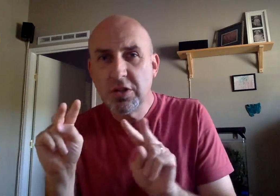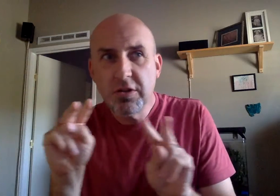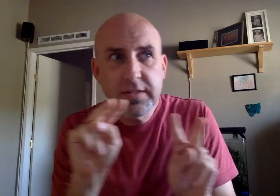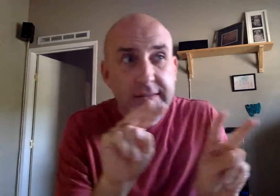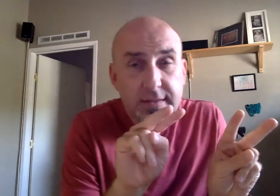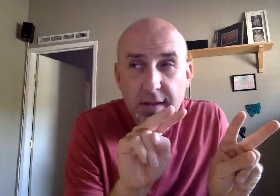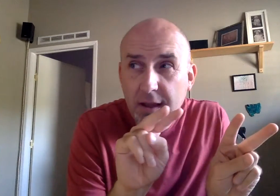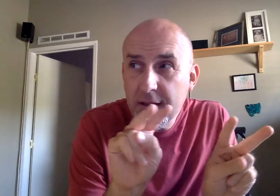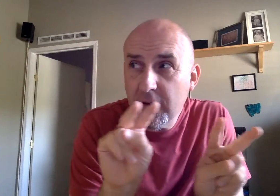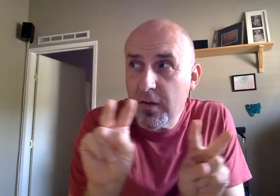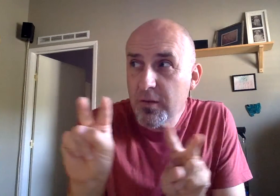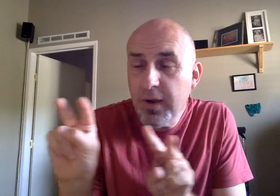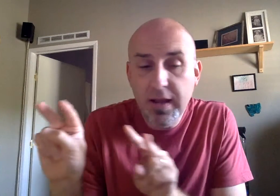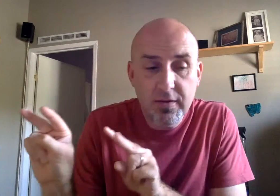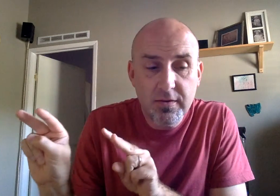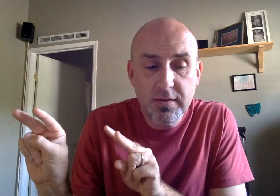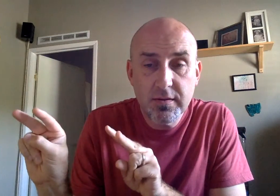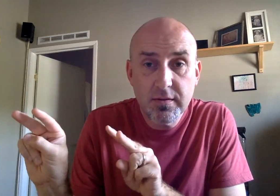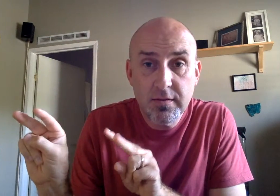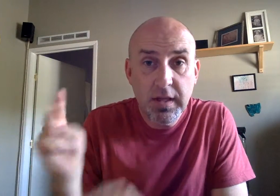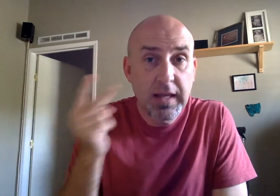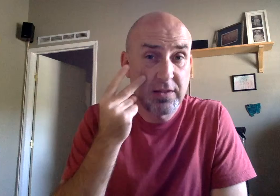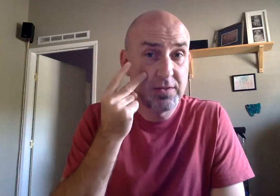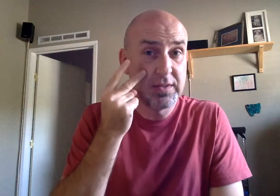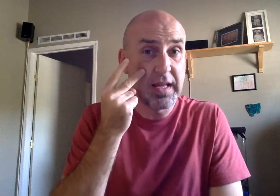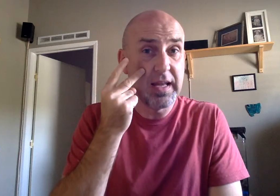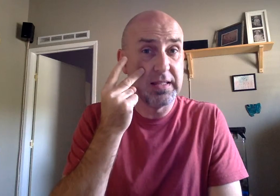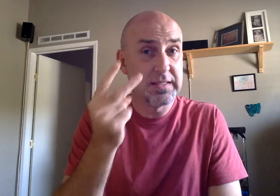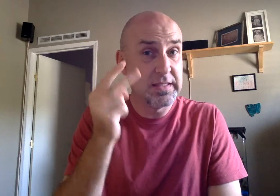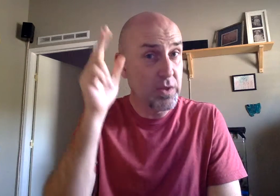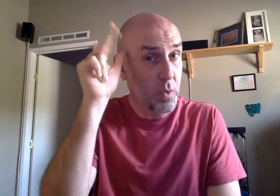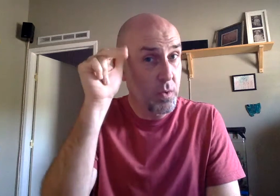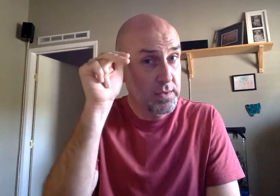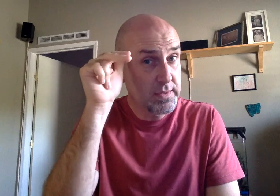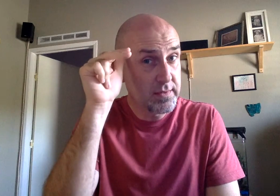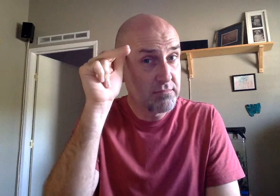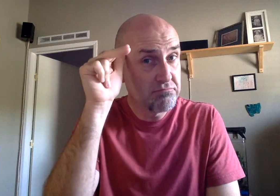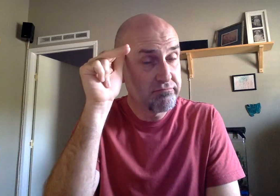looks inside, all around. You sign, see horse?